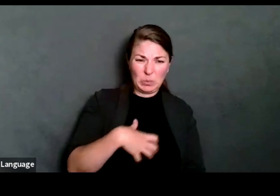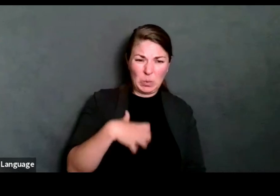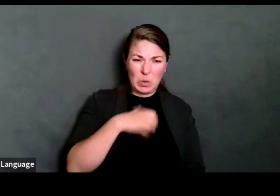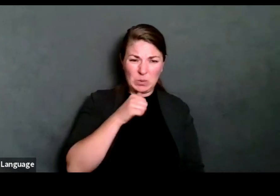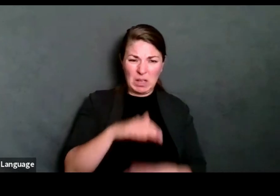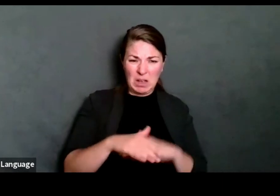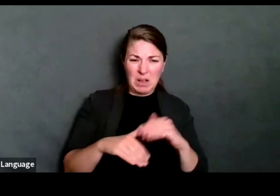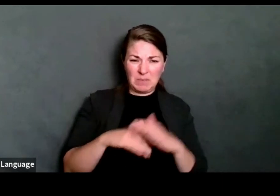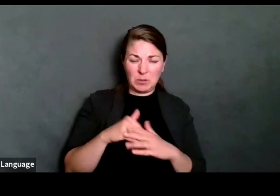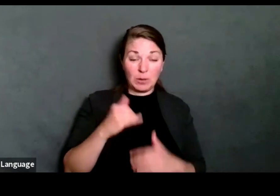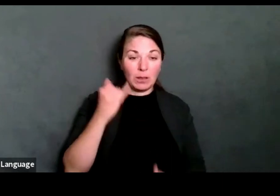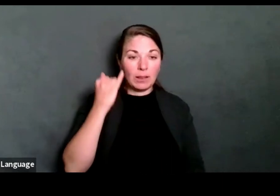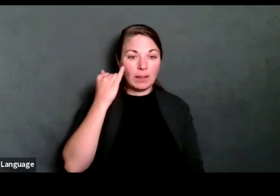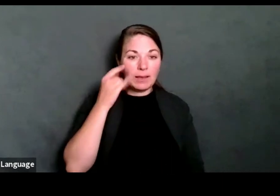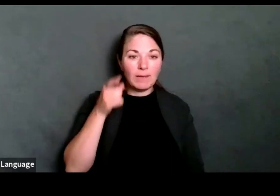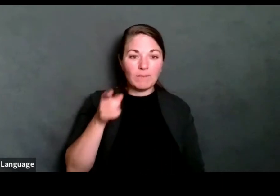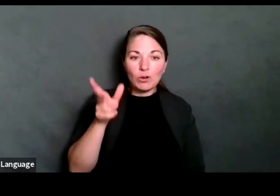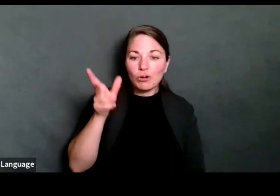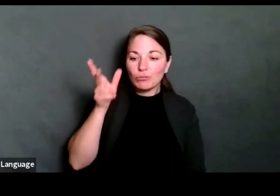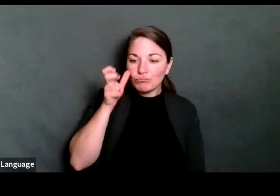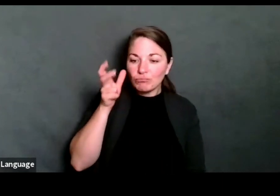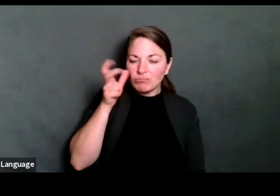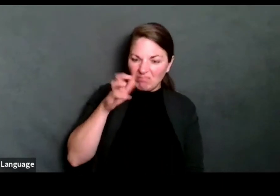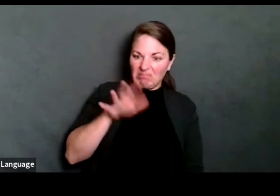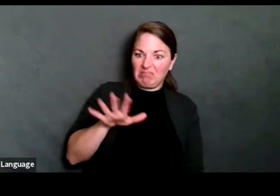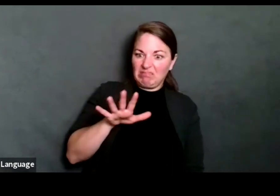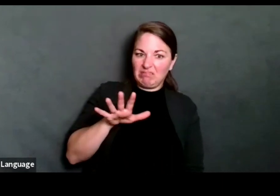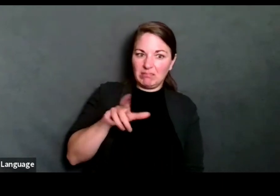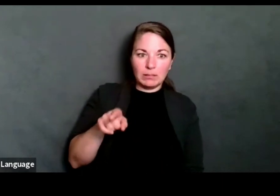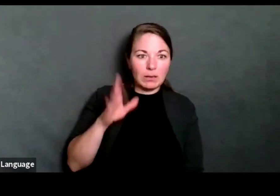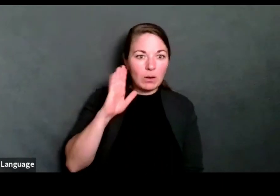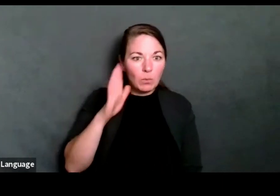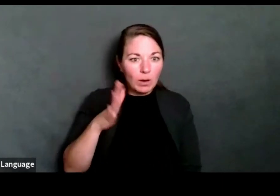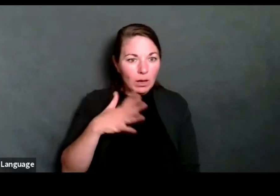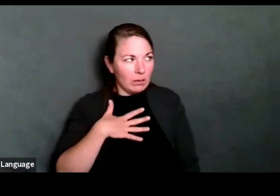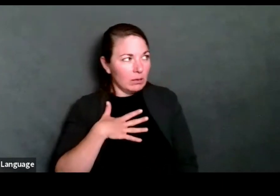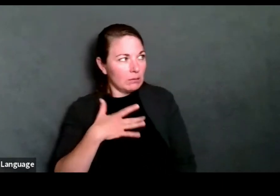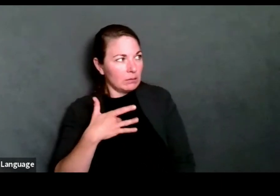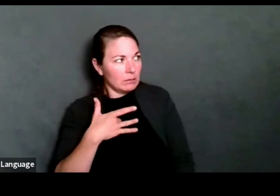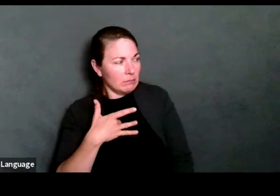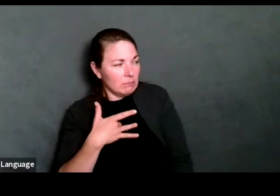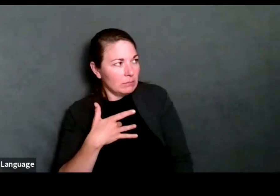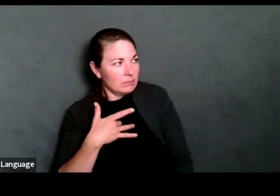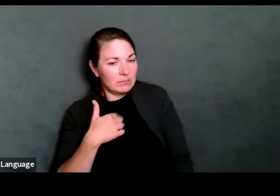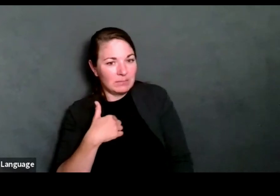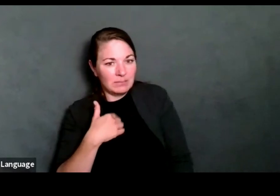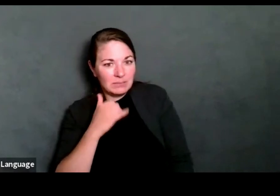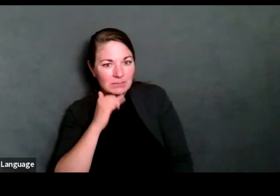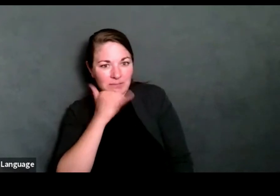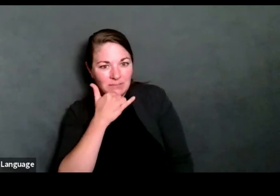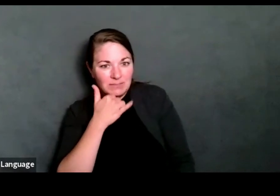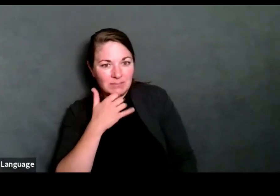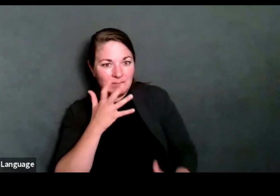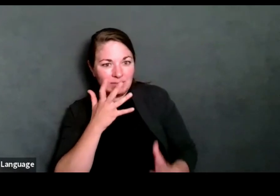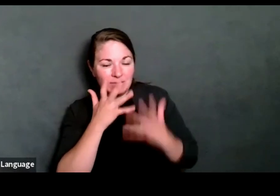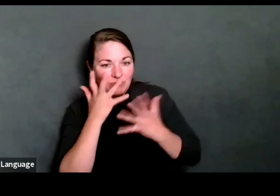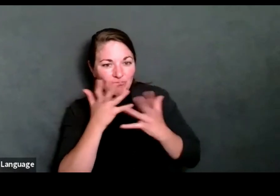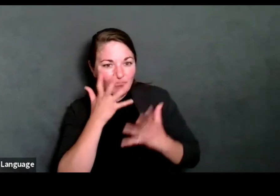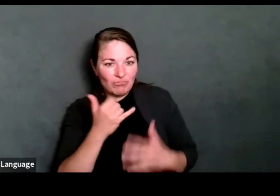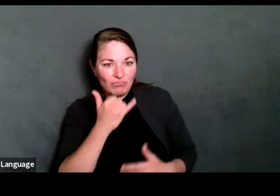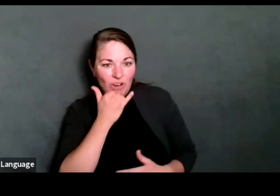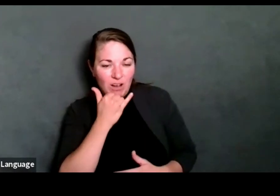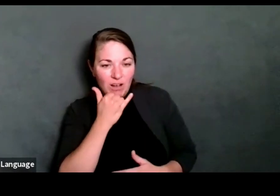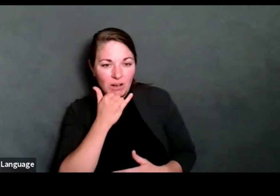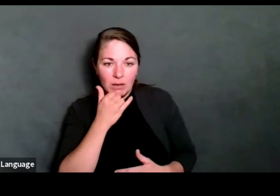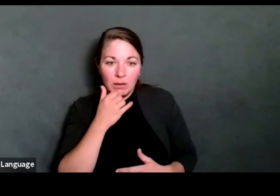you teach the survivor that there's something repellent about them. The same goes for any discussion of their sexual behaviors or desires before